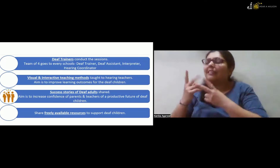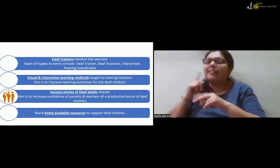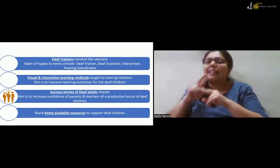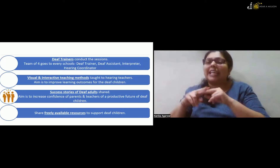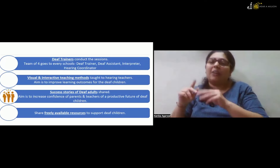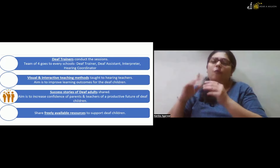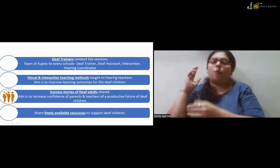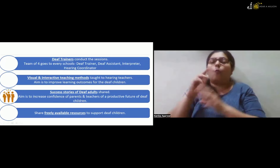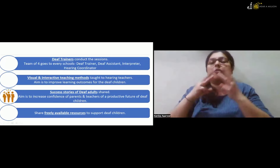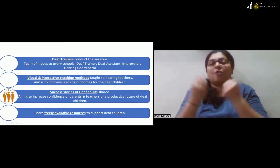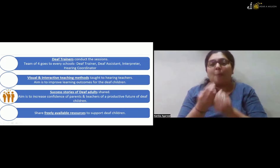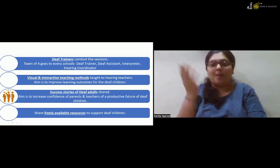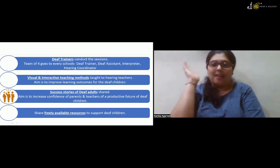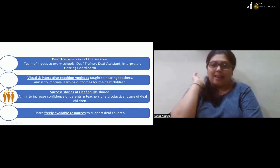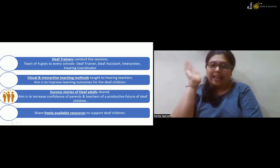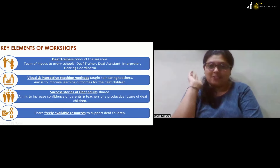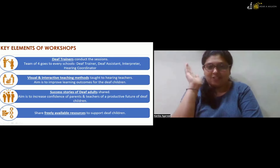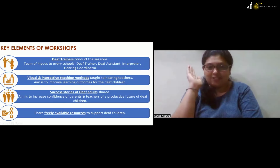So,